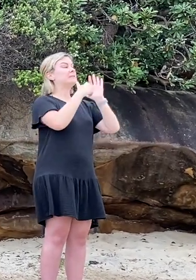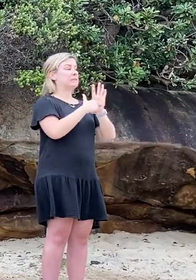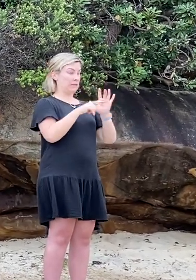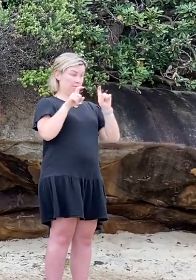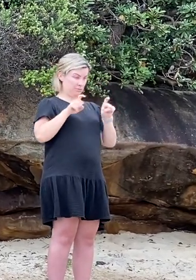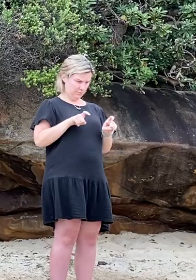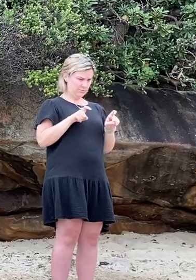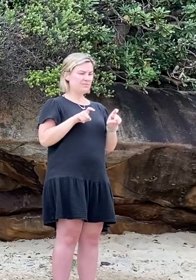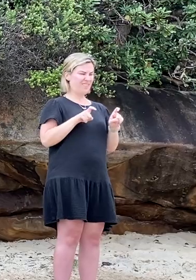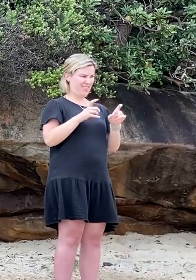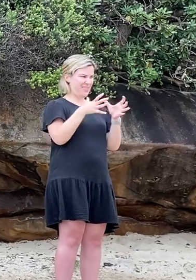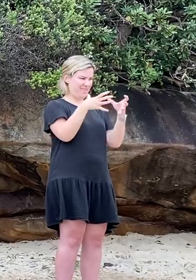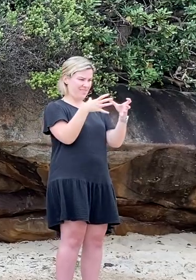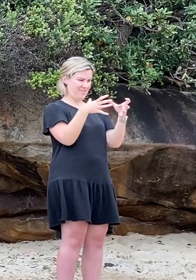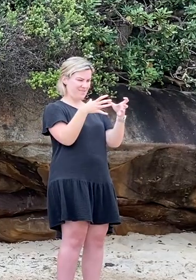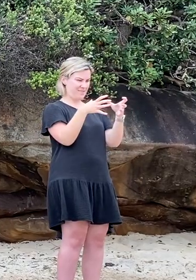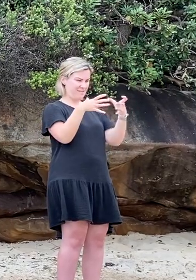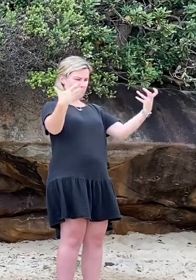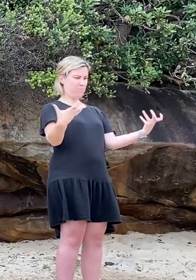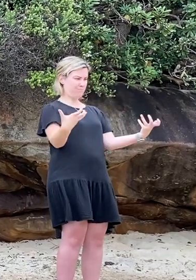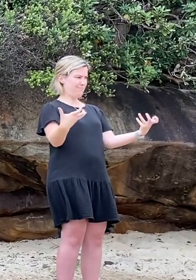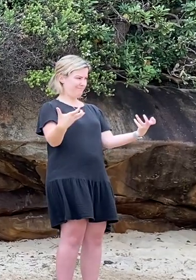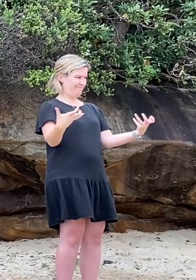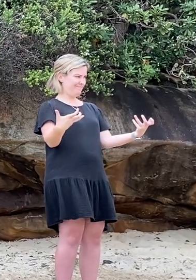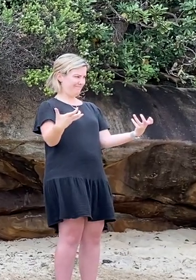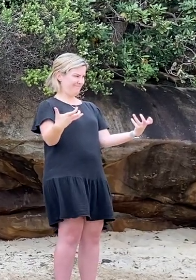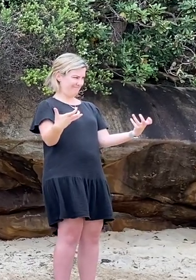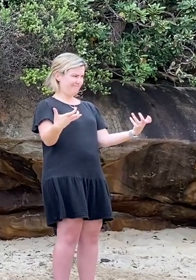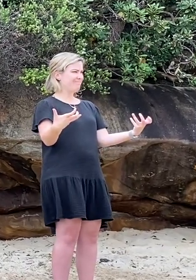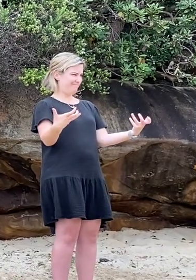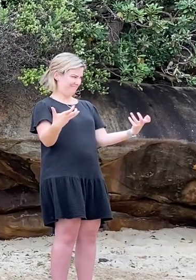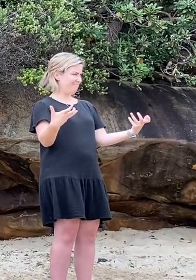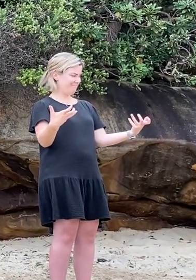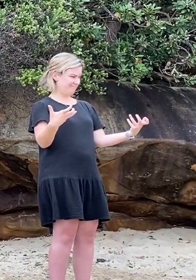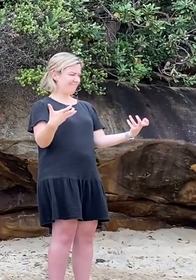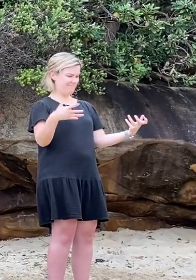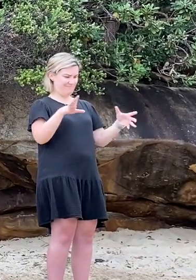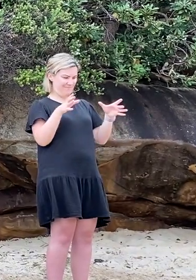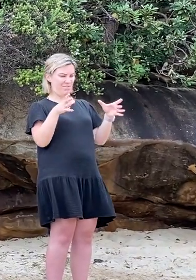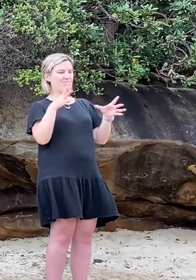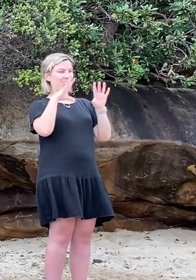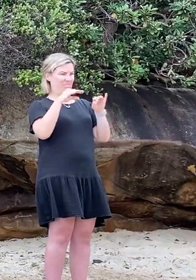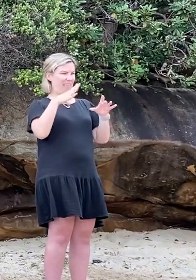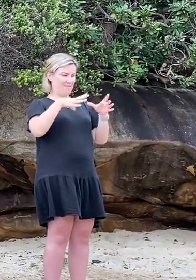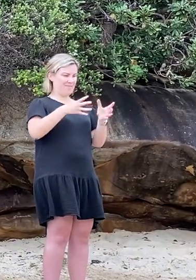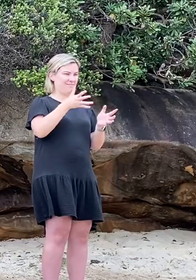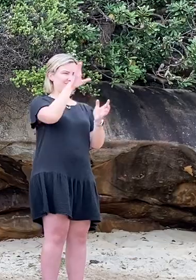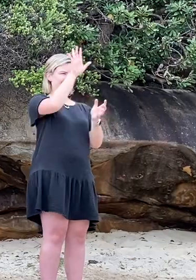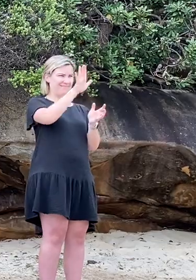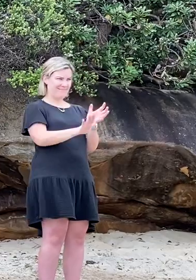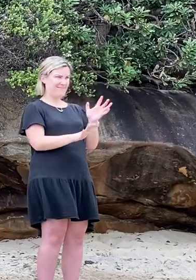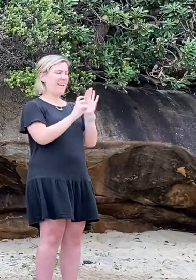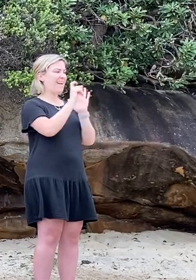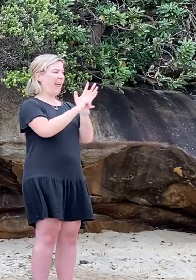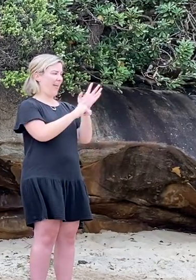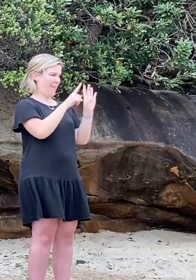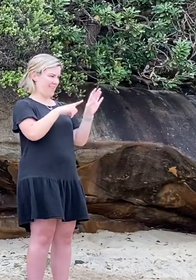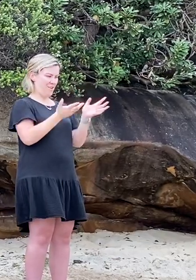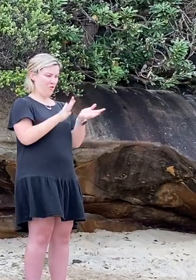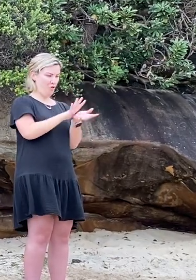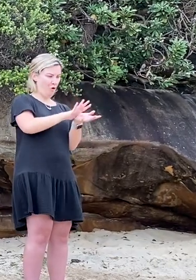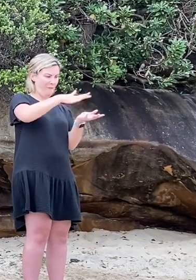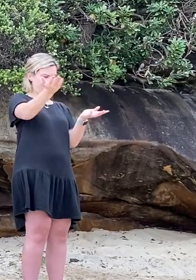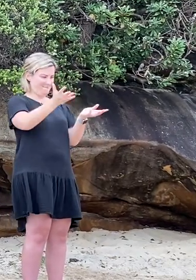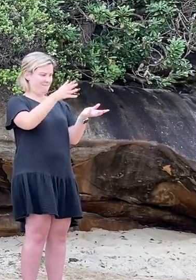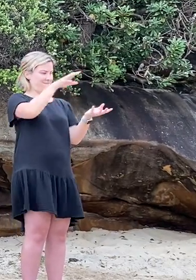outside, and we split it open and pull it apart and take the clay out, and then I'm left with a